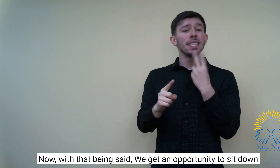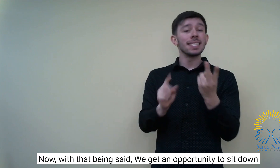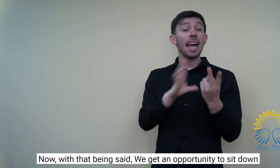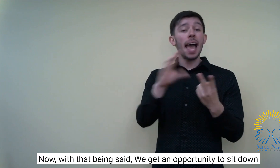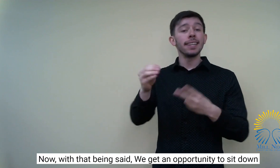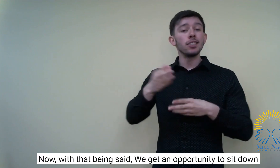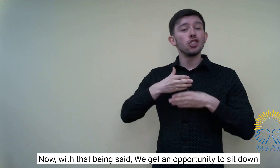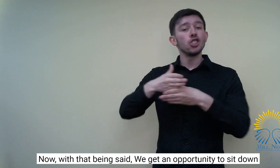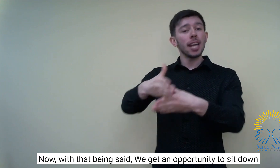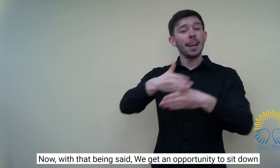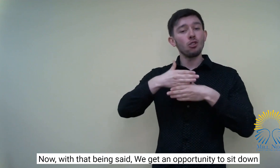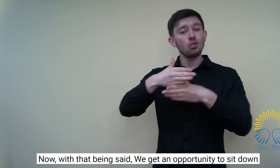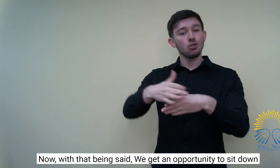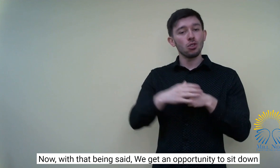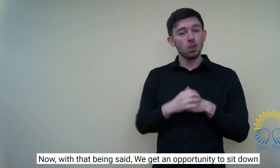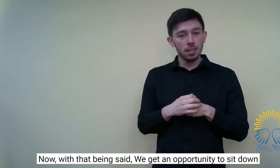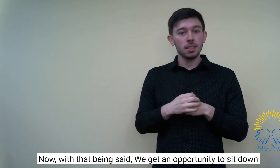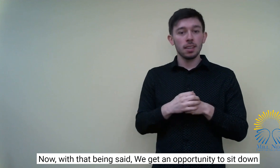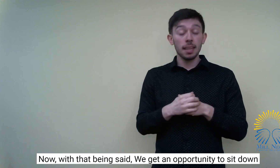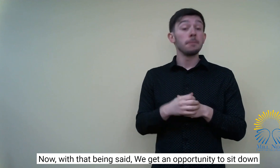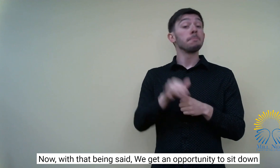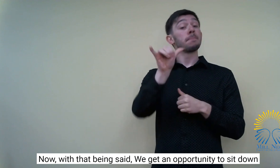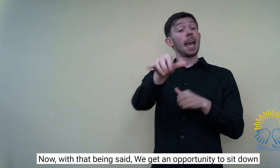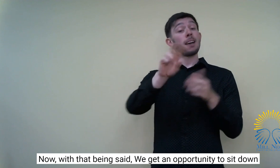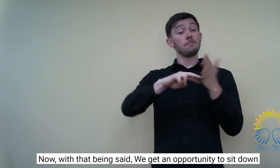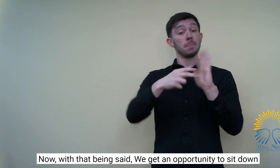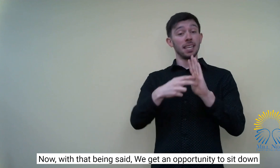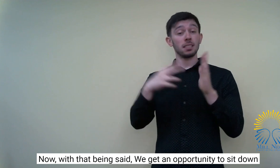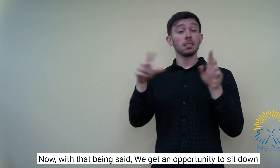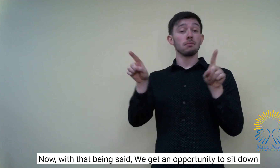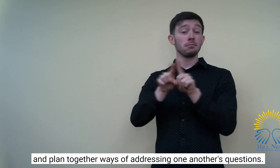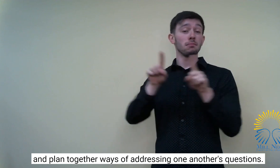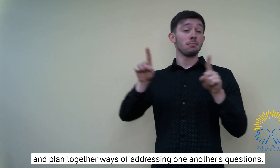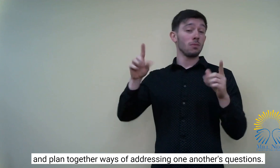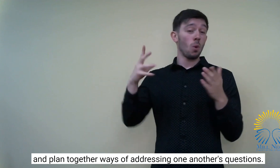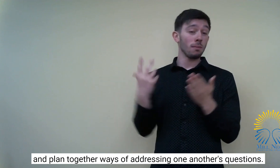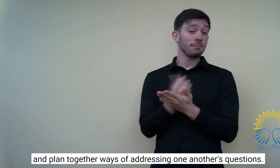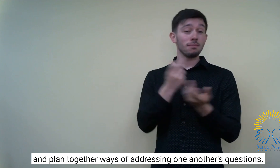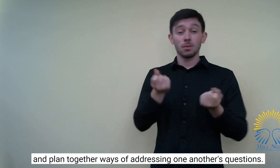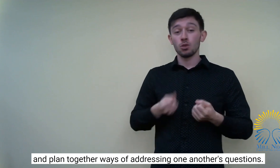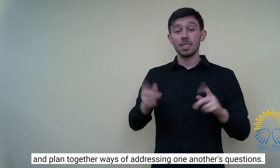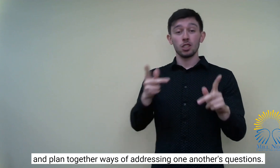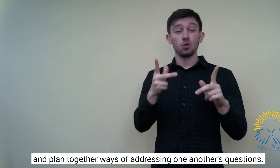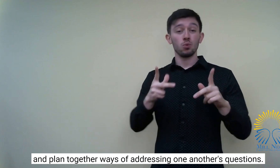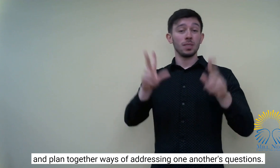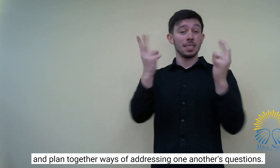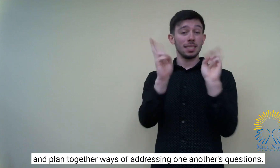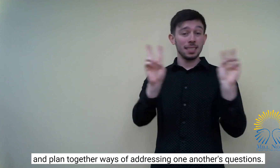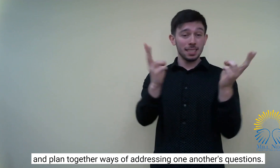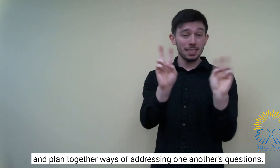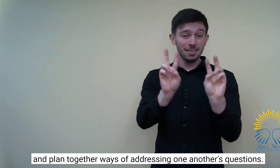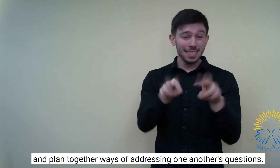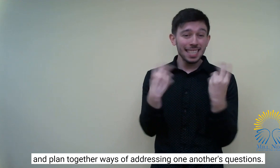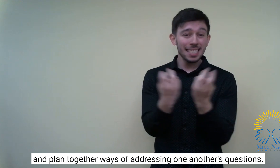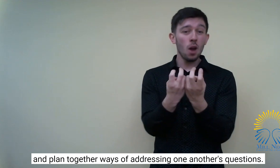being said, we get an opportunity to sit down and plan together ways of addressing one